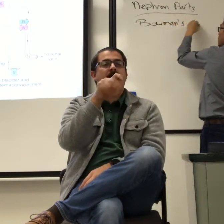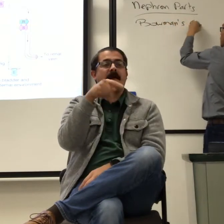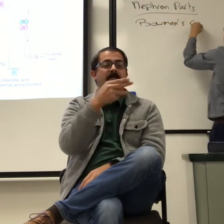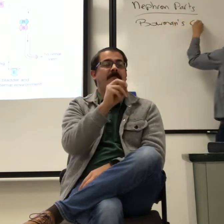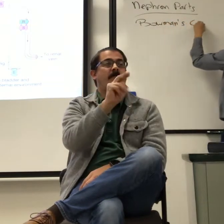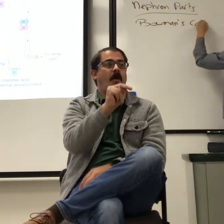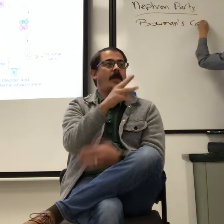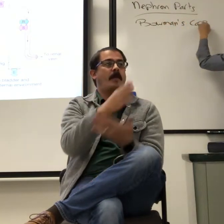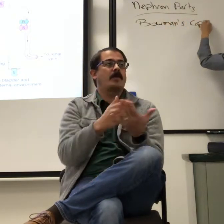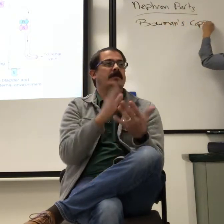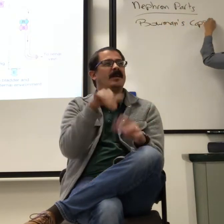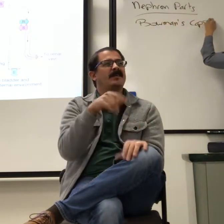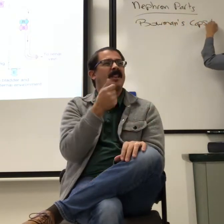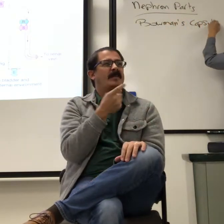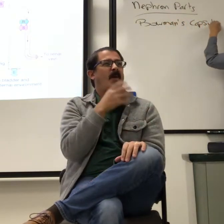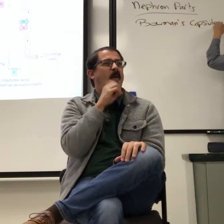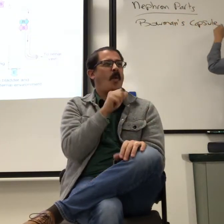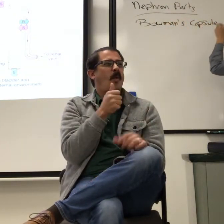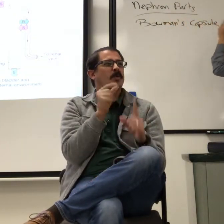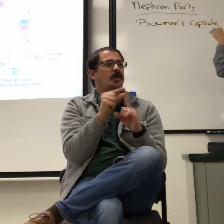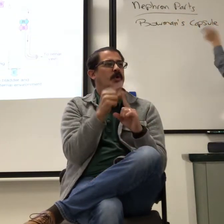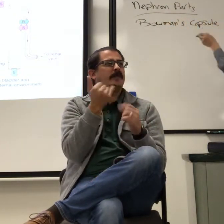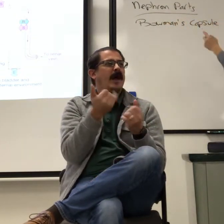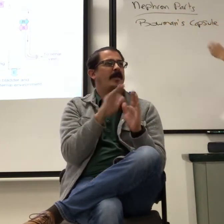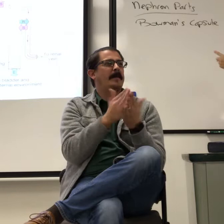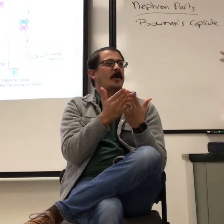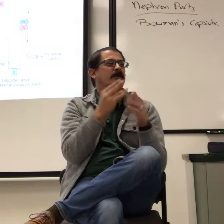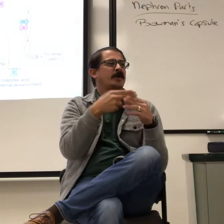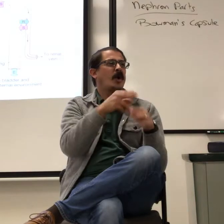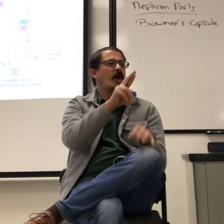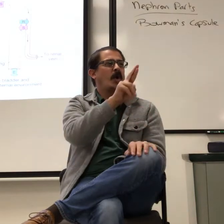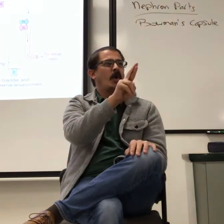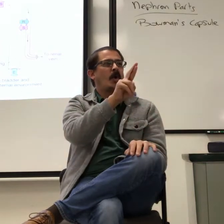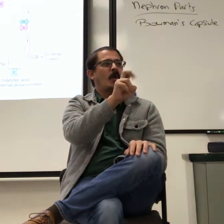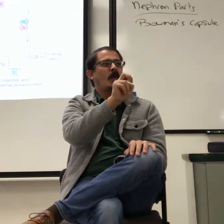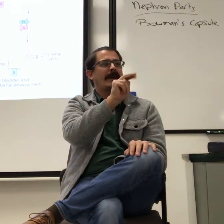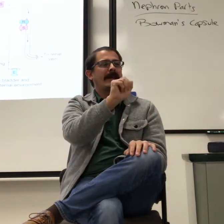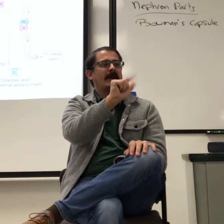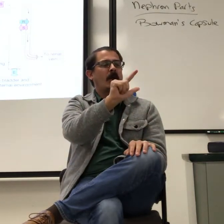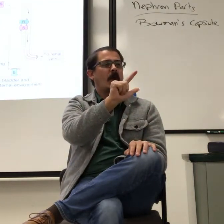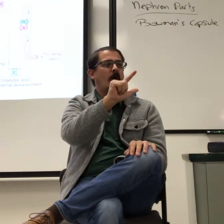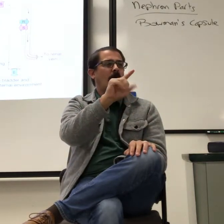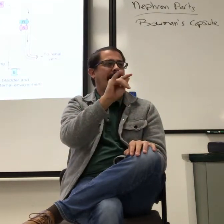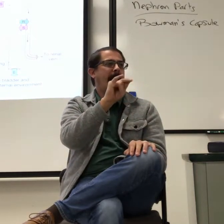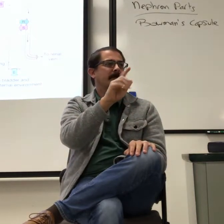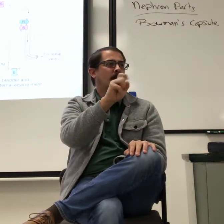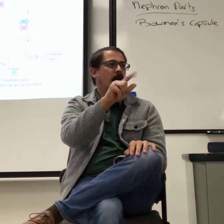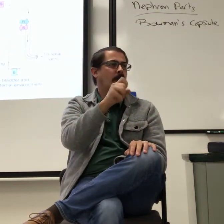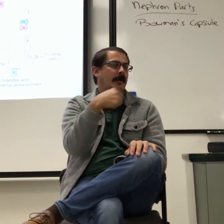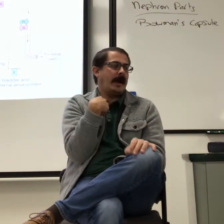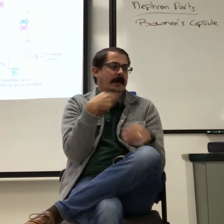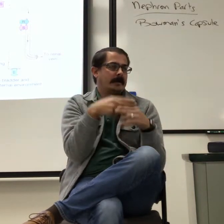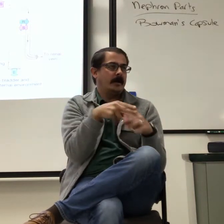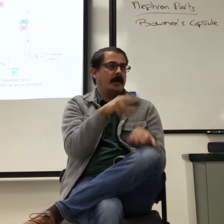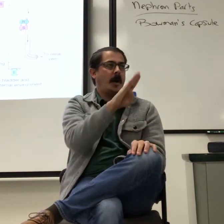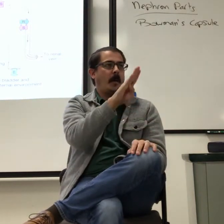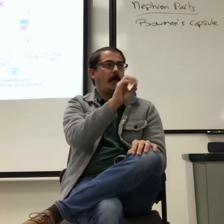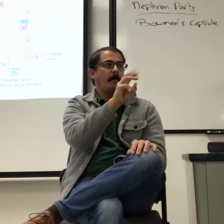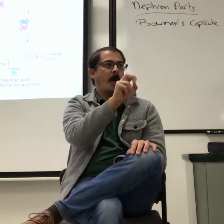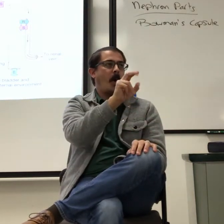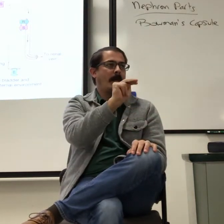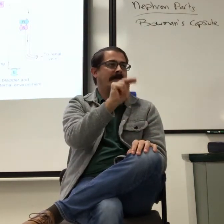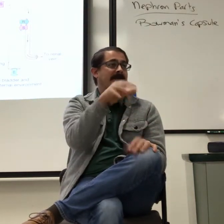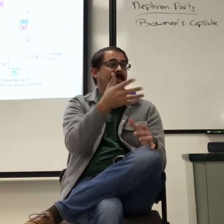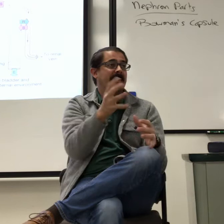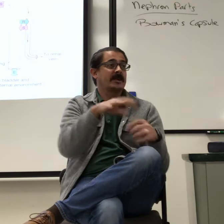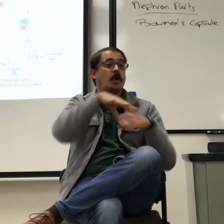That's a kind of an older term. Books may now call it the renal capsule. I still hold on to the Bowman's capsule. That's the thing surrounding